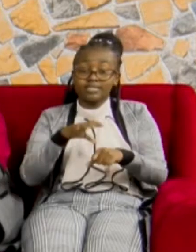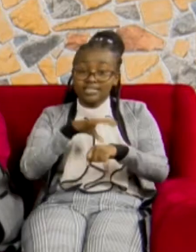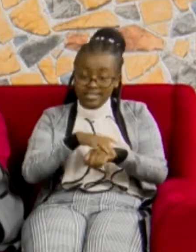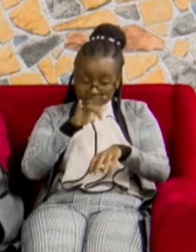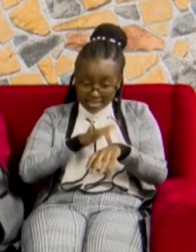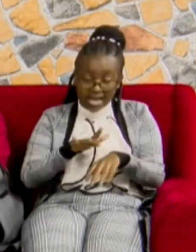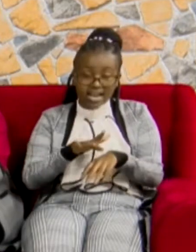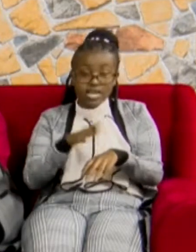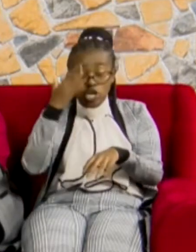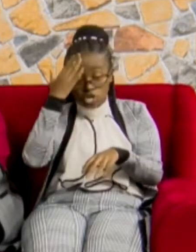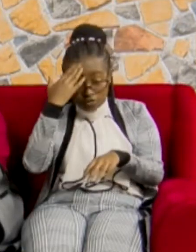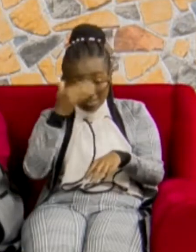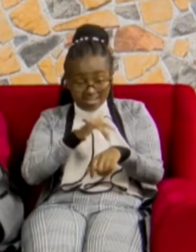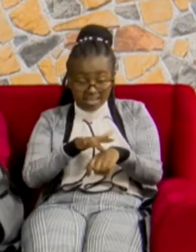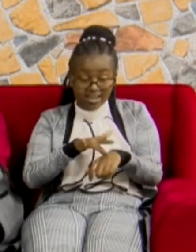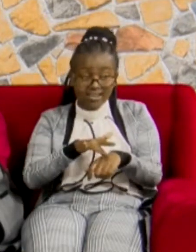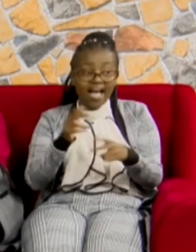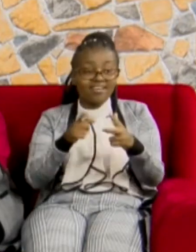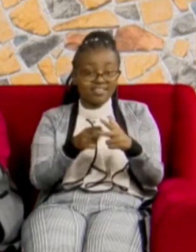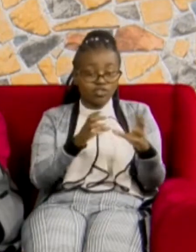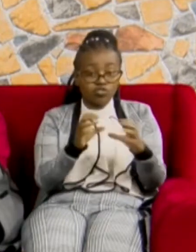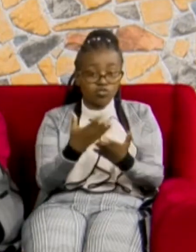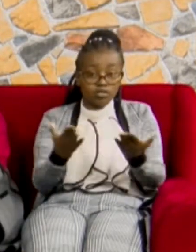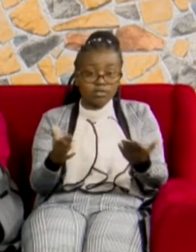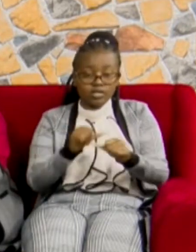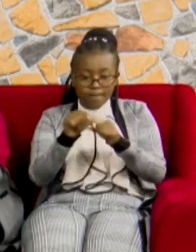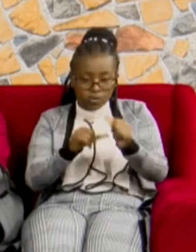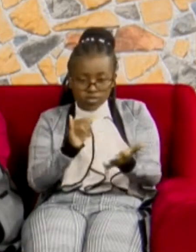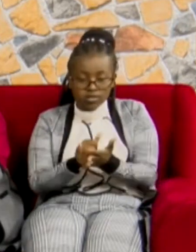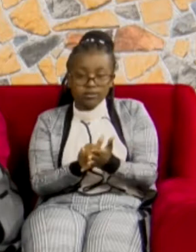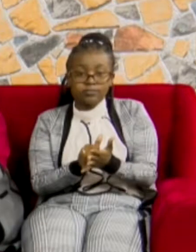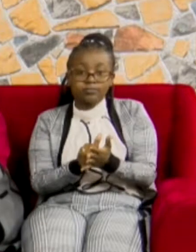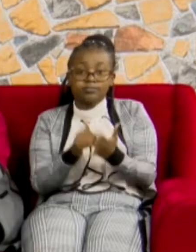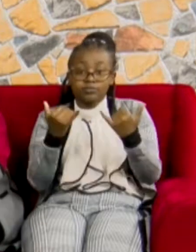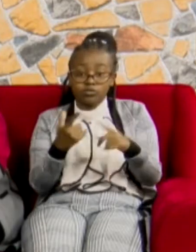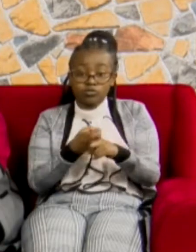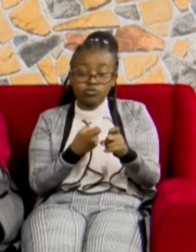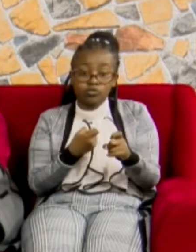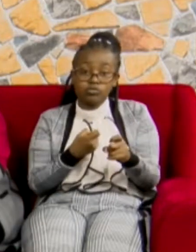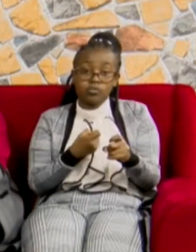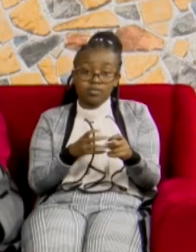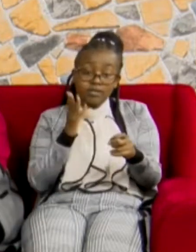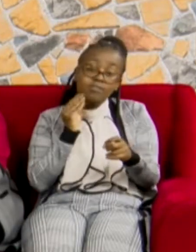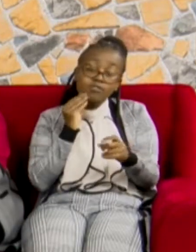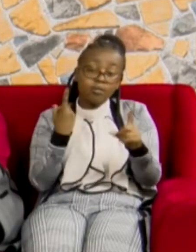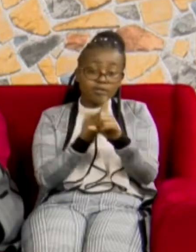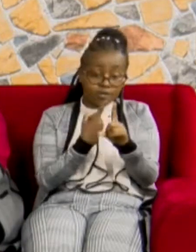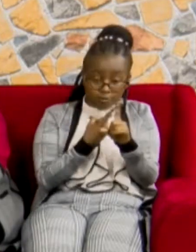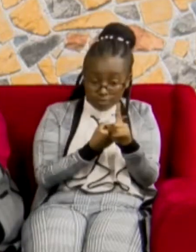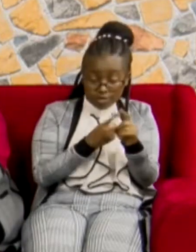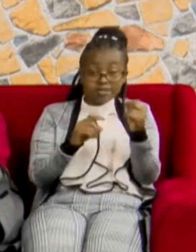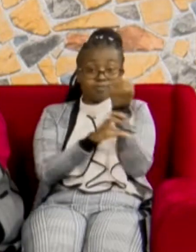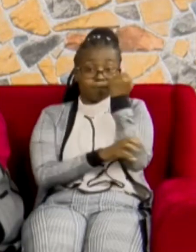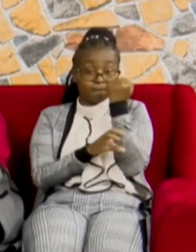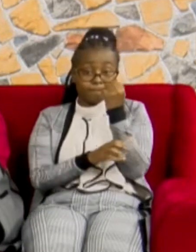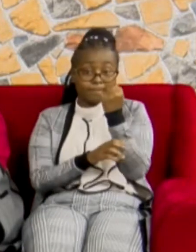it early, identifying it early, and starting to do something about it early. Now, from the vast experience from the different parts of the world